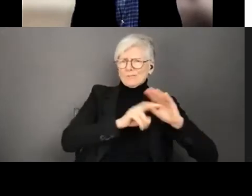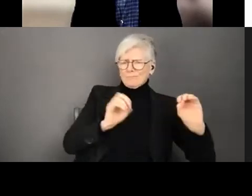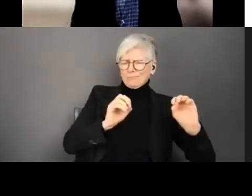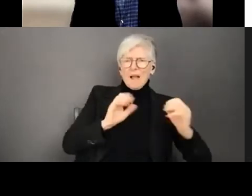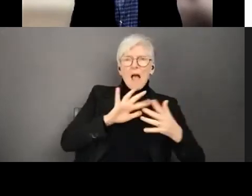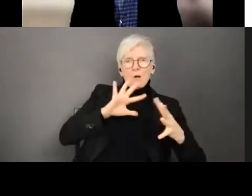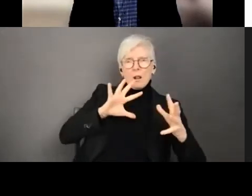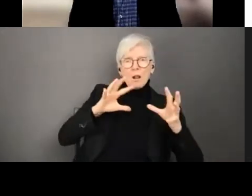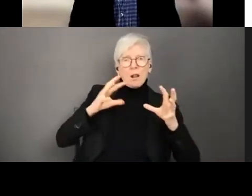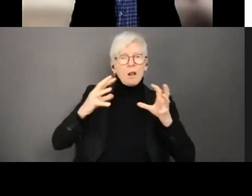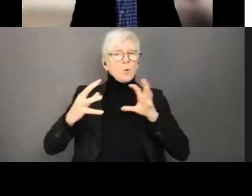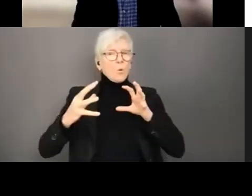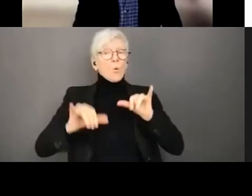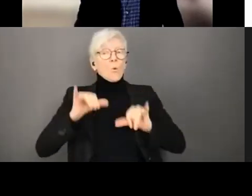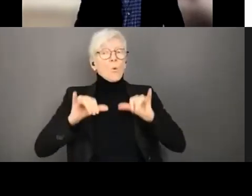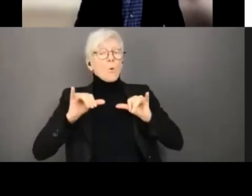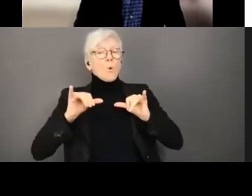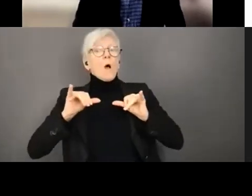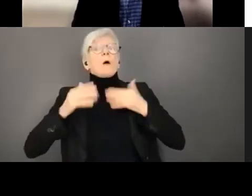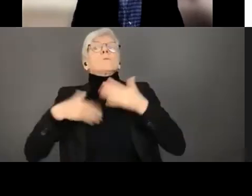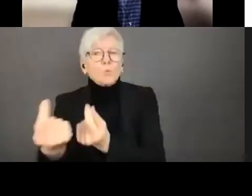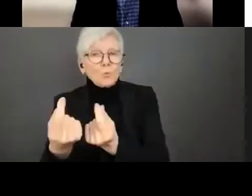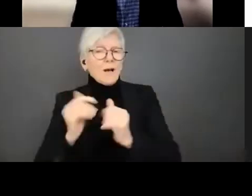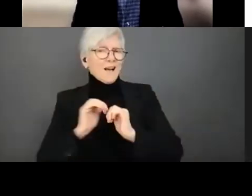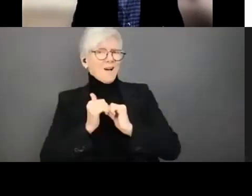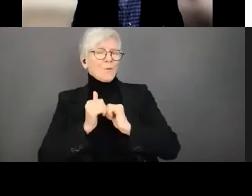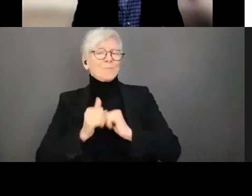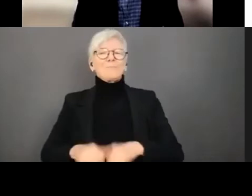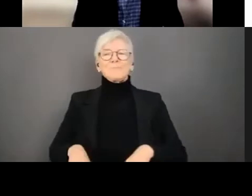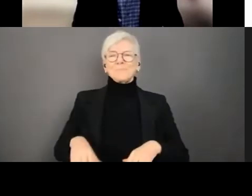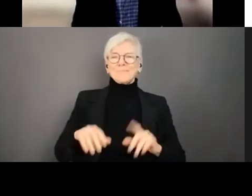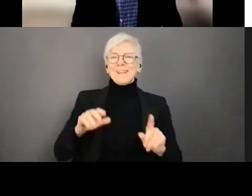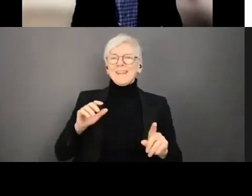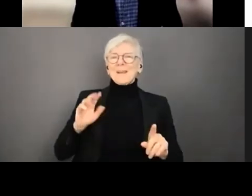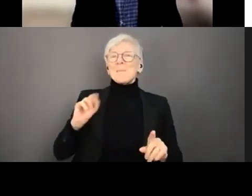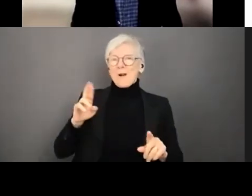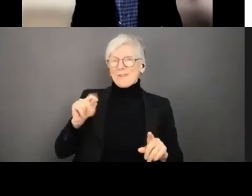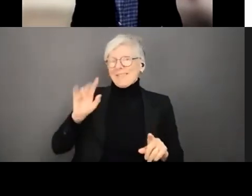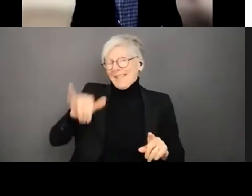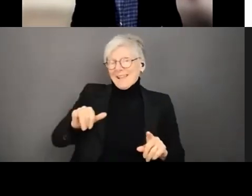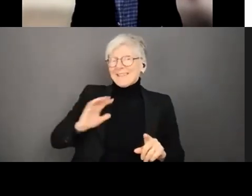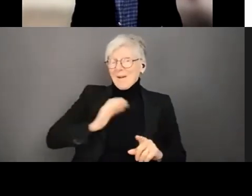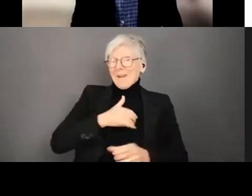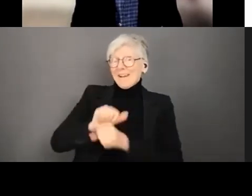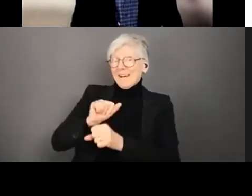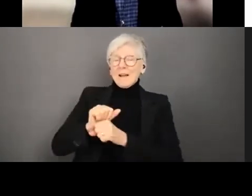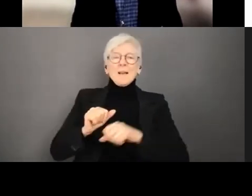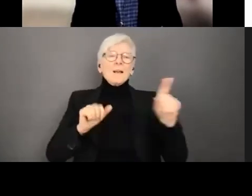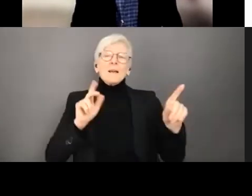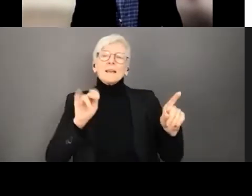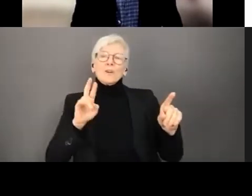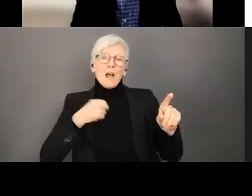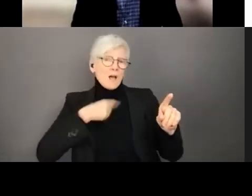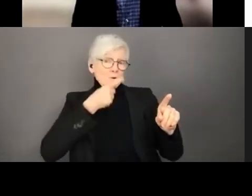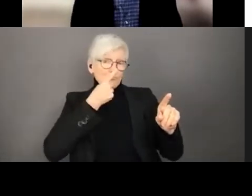That's the work. You know? I think I'll take a stab at this, and Margie, feel free to chime